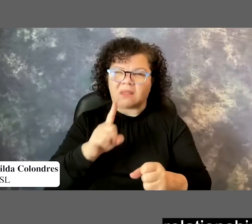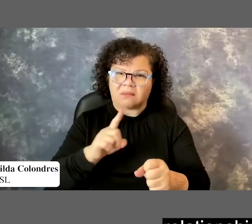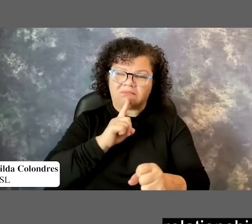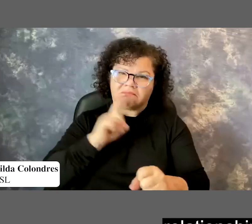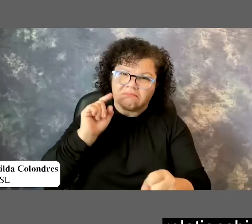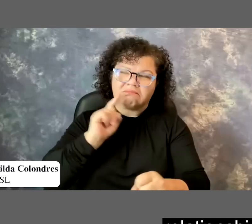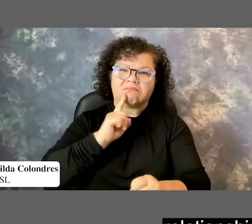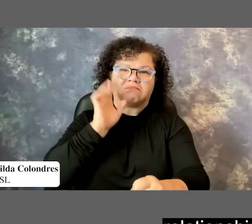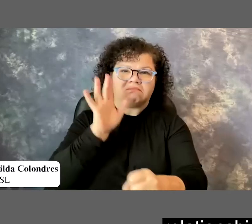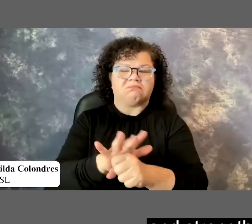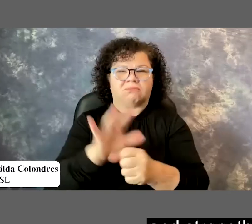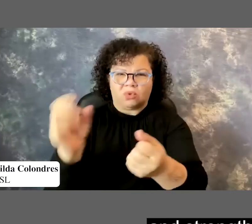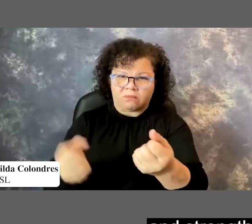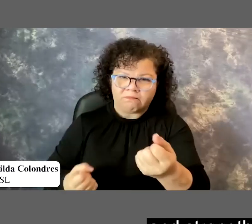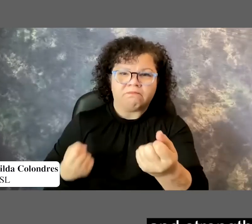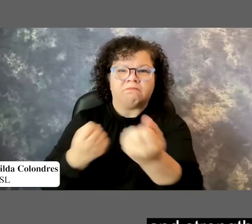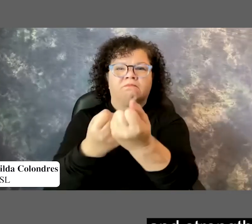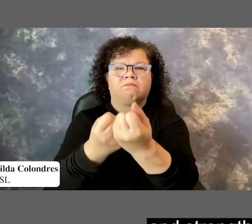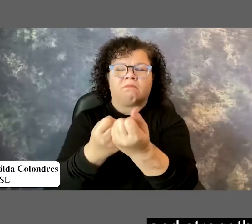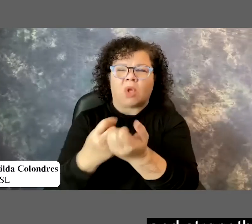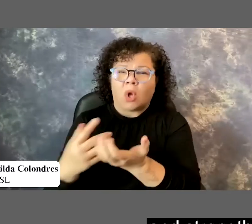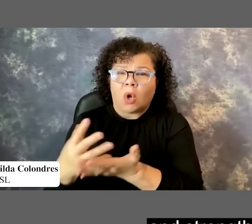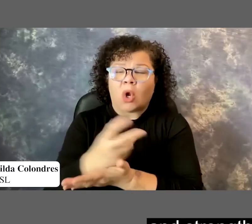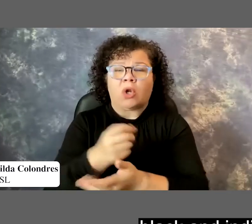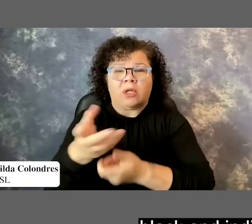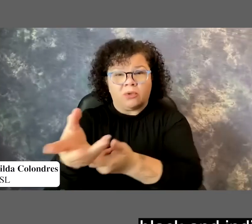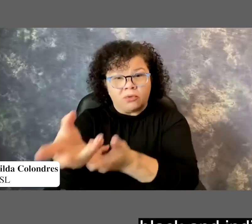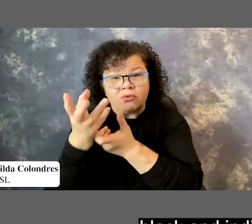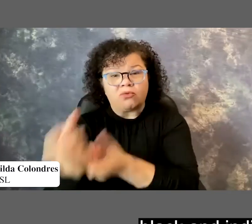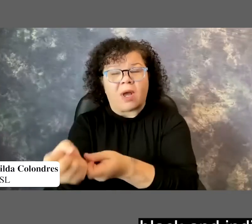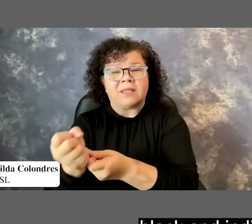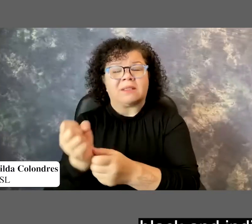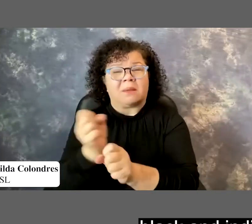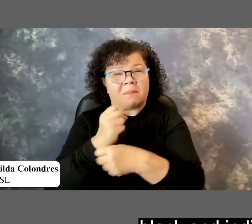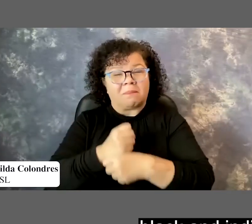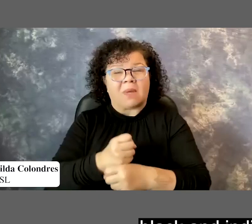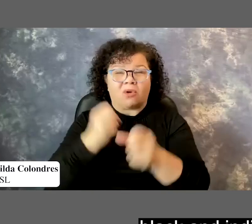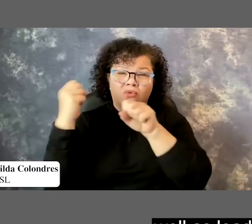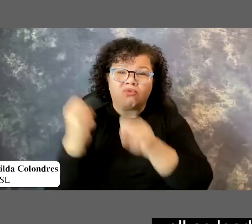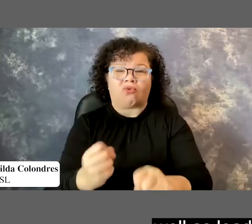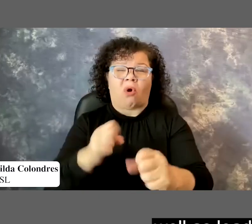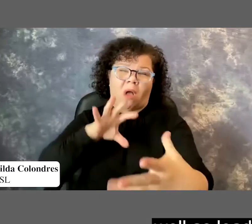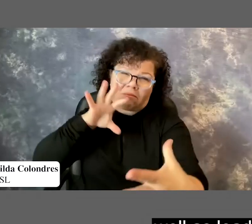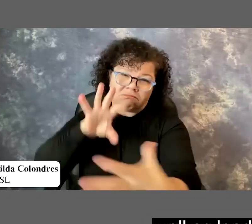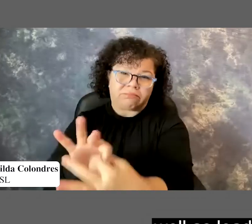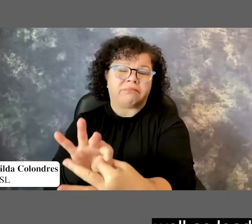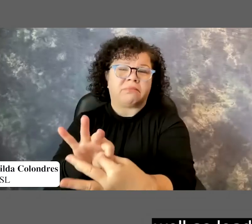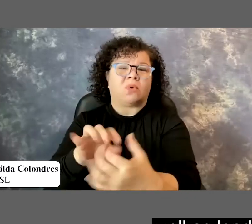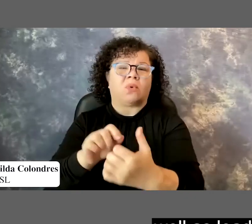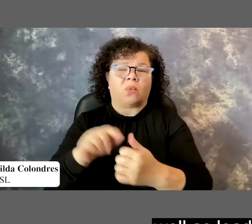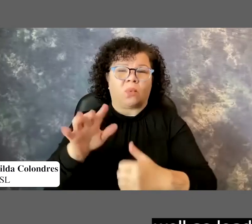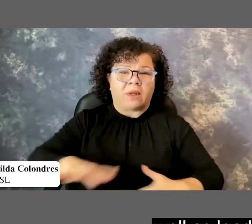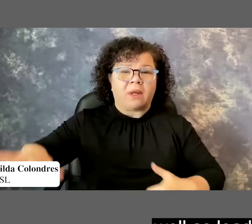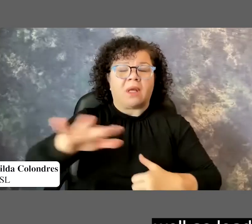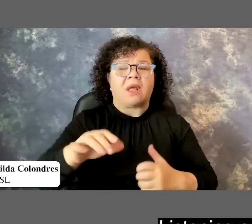relationships, earning trust, and strengthening our ties with Black and Indigenous leaders, as well as leaders in rural